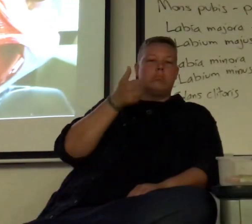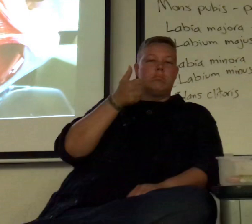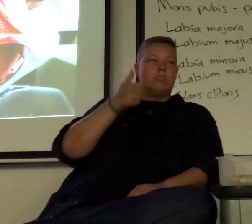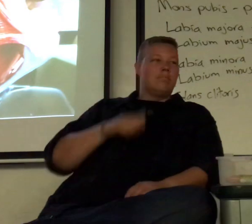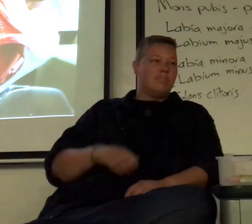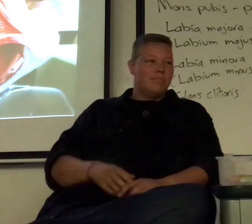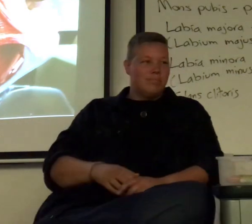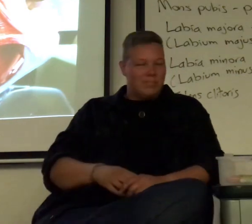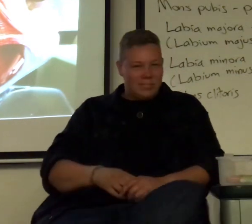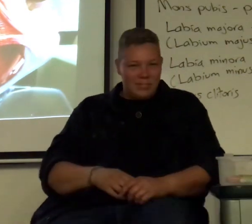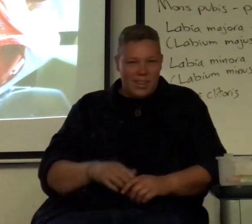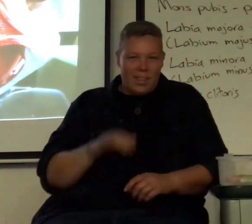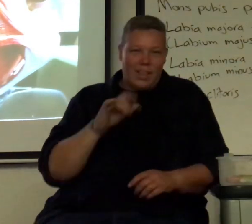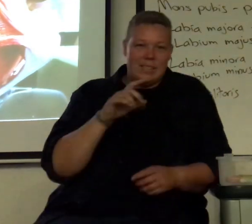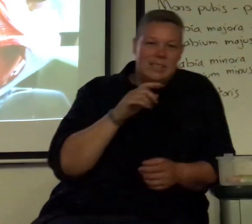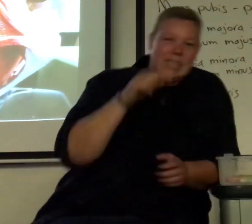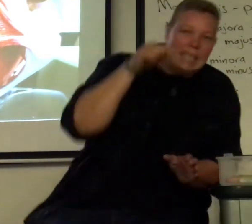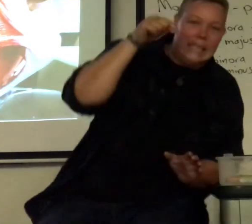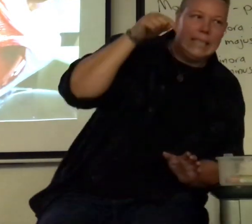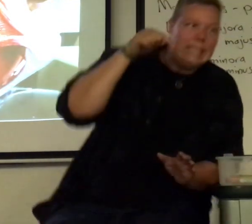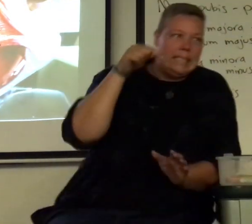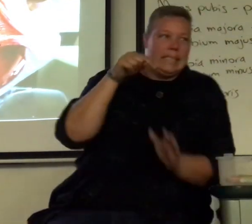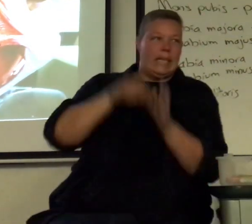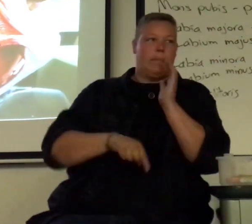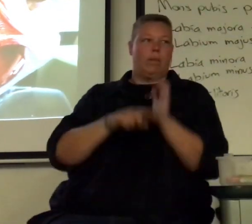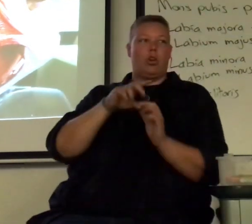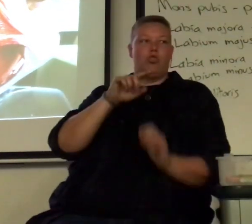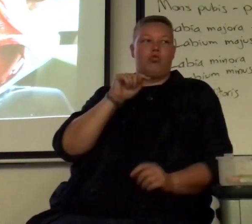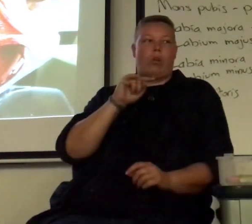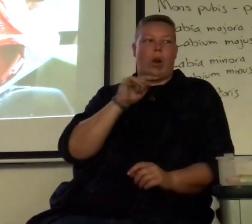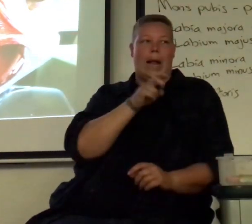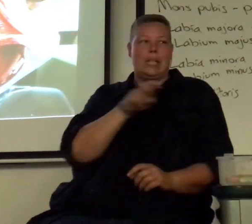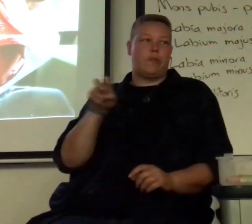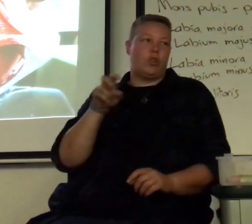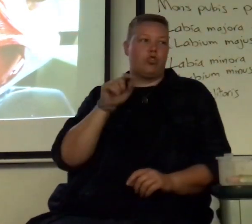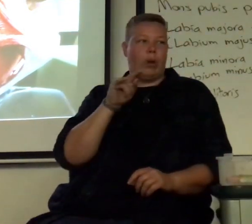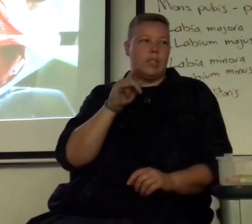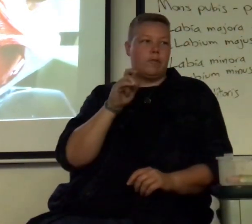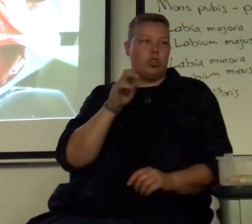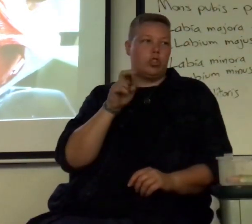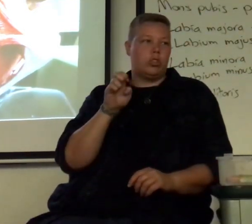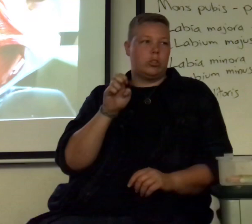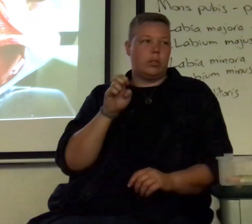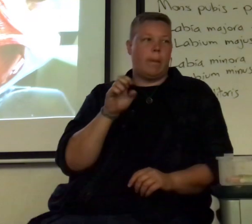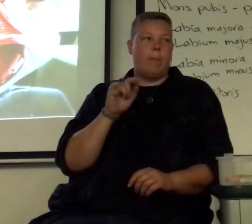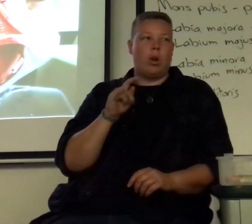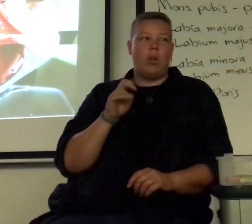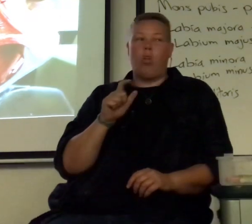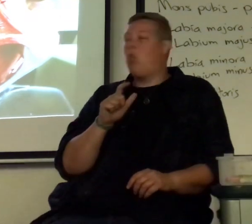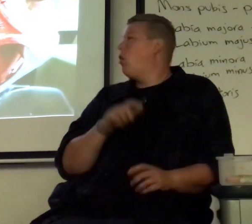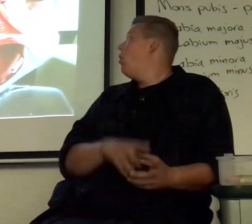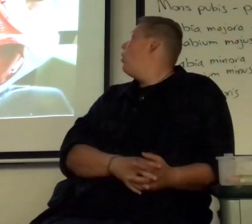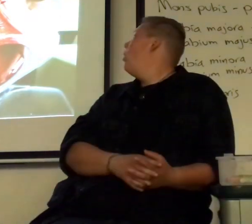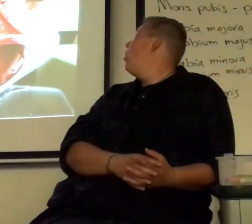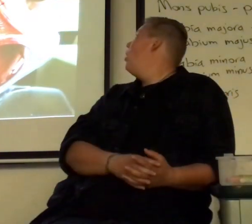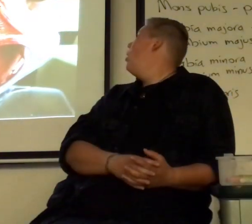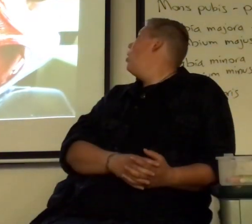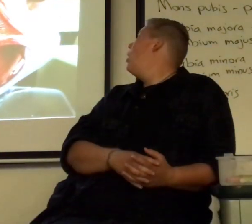That's the deep transverse perineal. So that's superficial transverse perineal. These two heads are